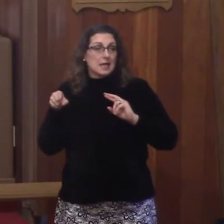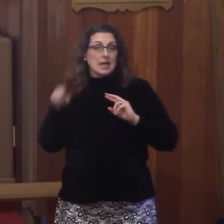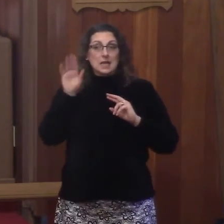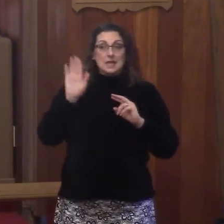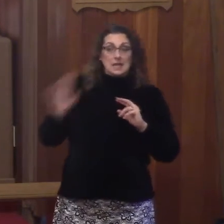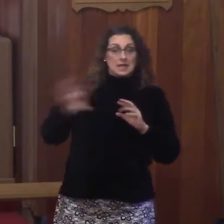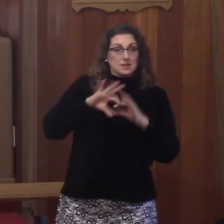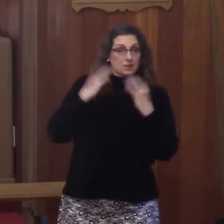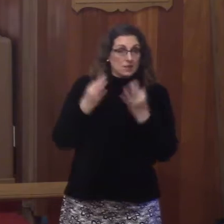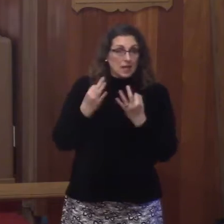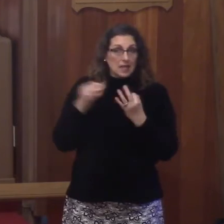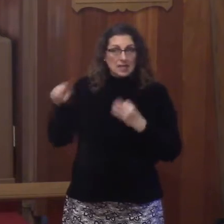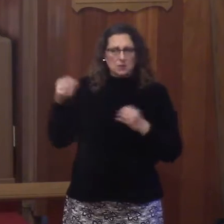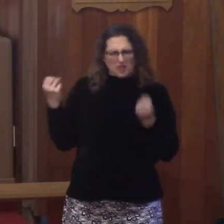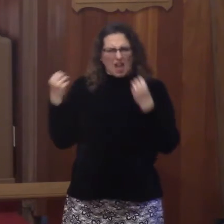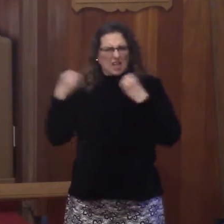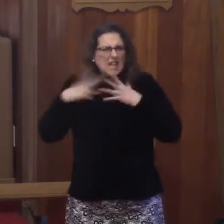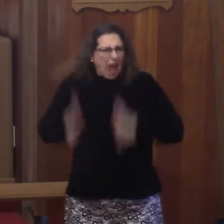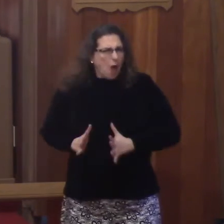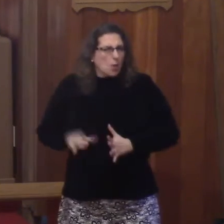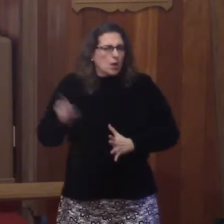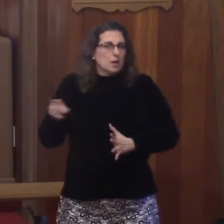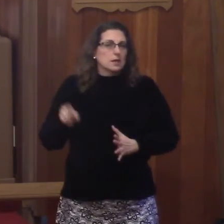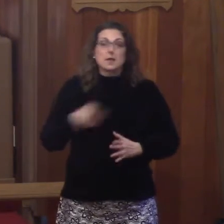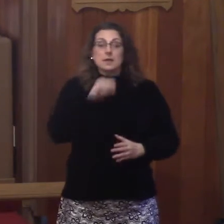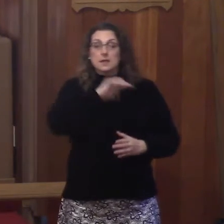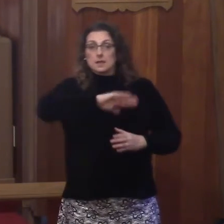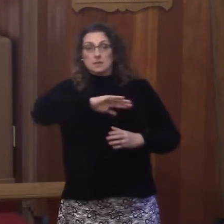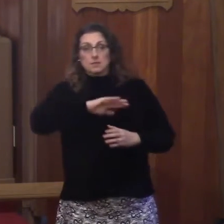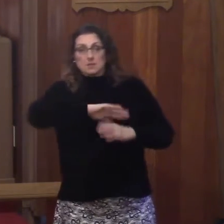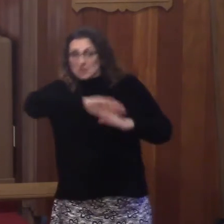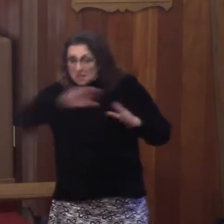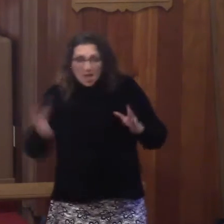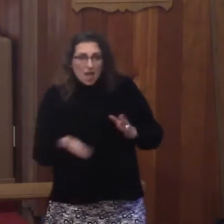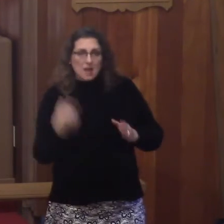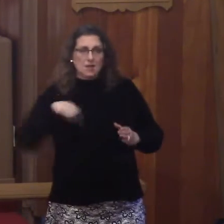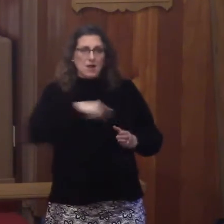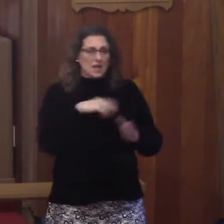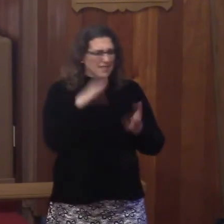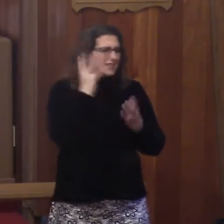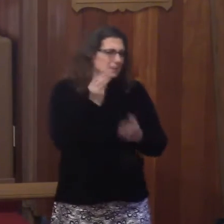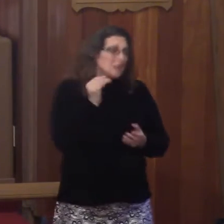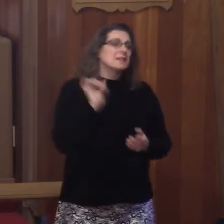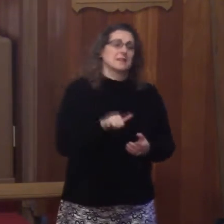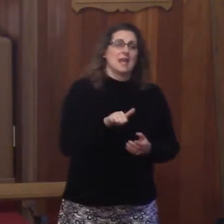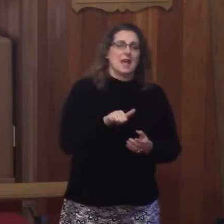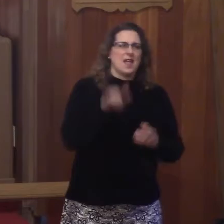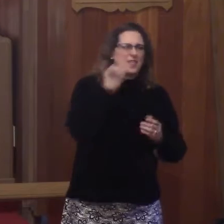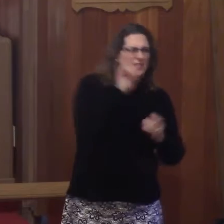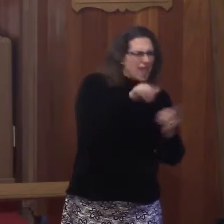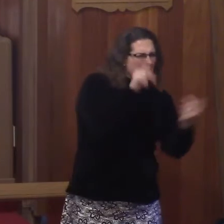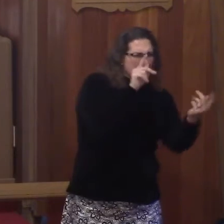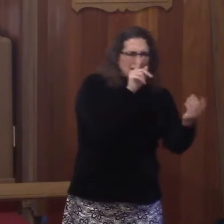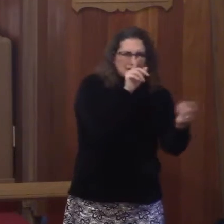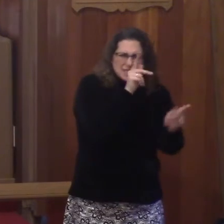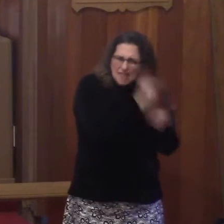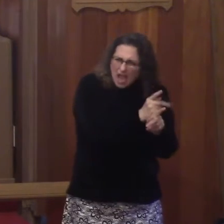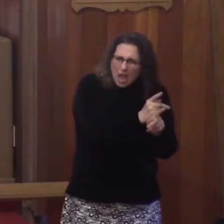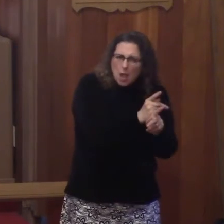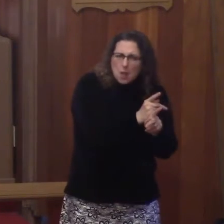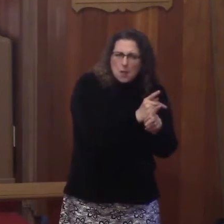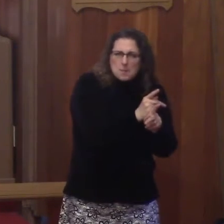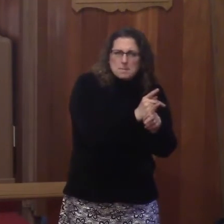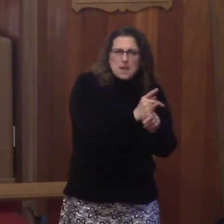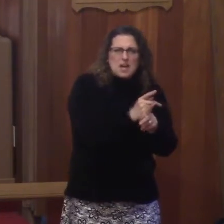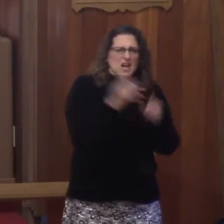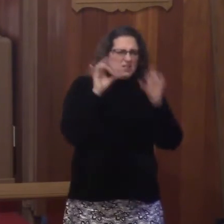through that. None of us are experiencing that type of hatred. That type of fear and dread. Maybe we need